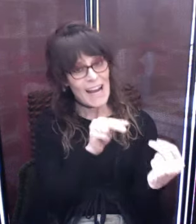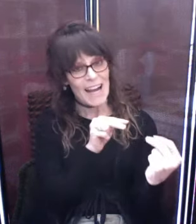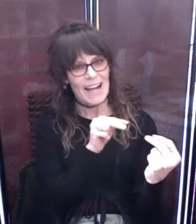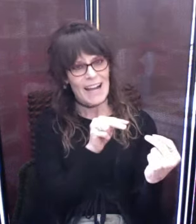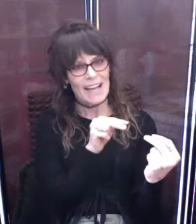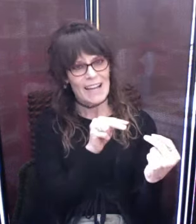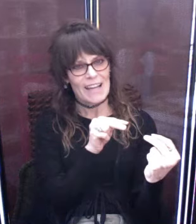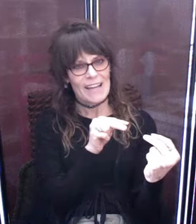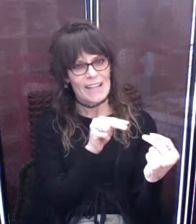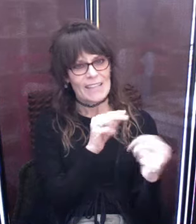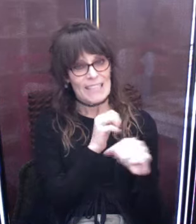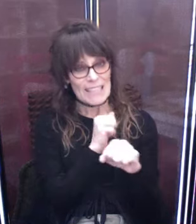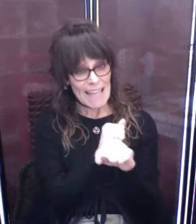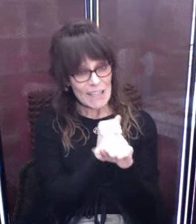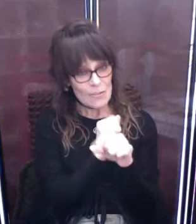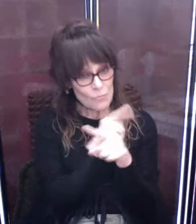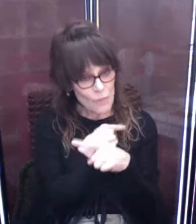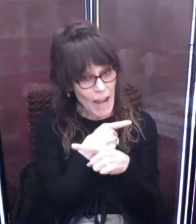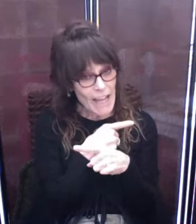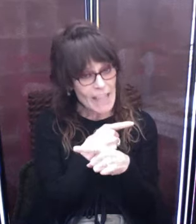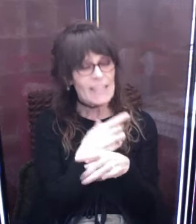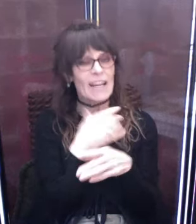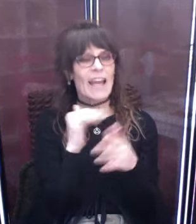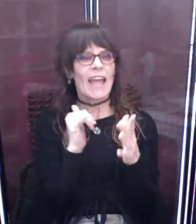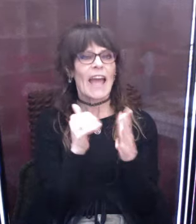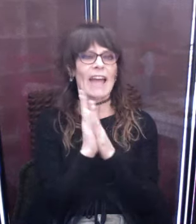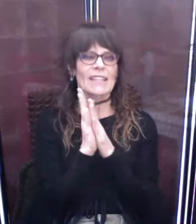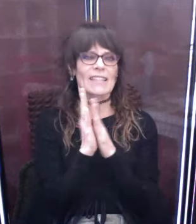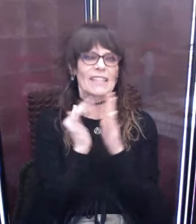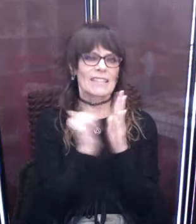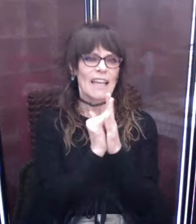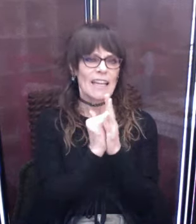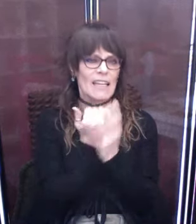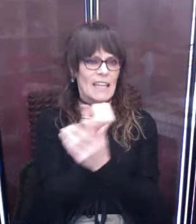right, that I asked that day, "Is there anything you need me to do?"